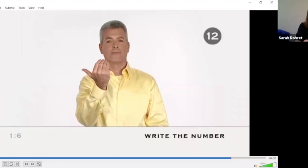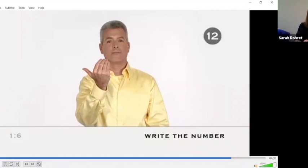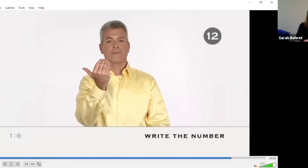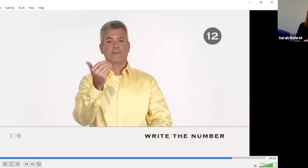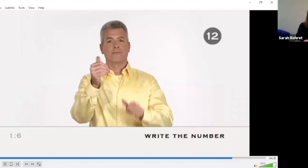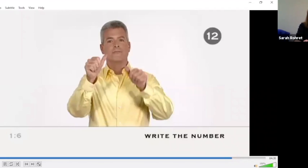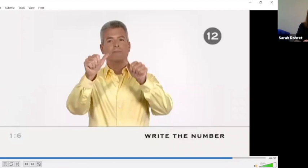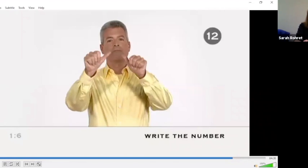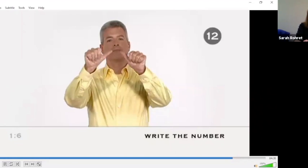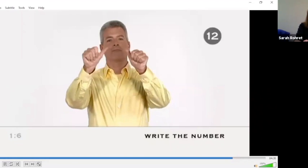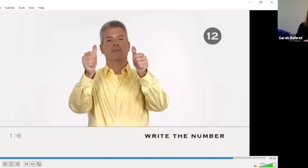15.